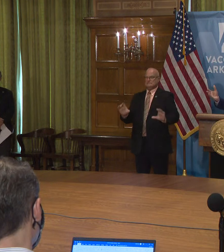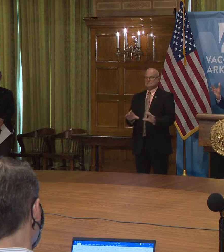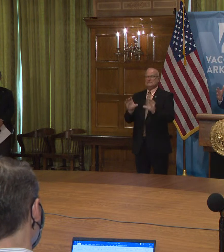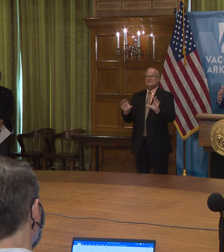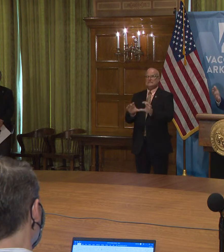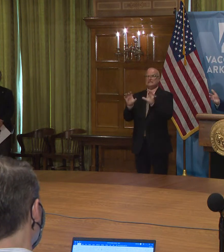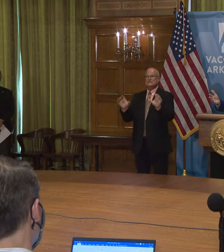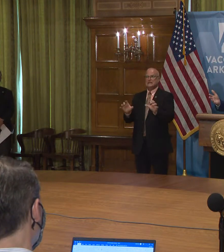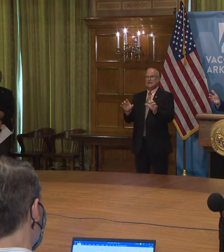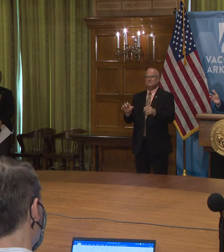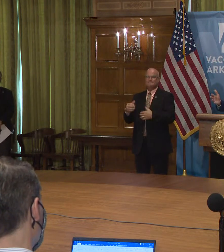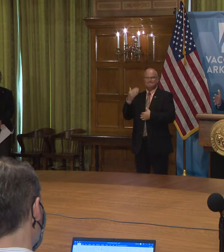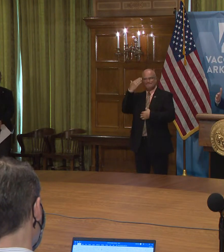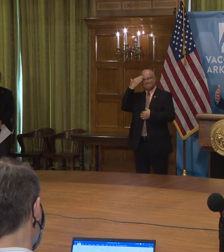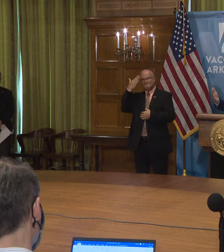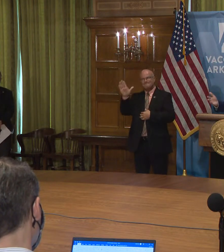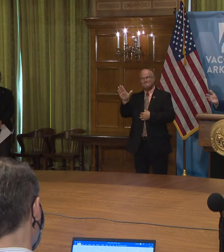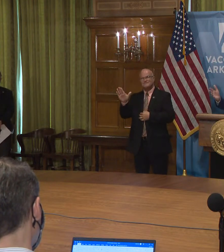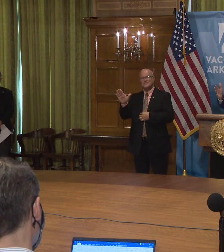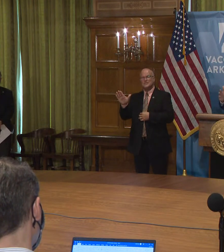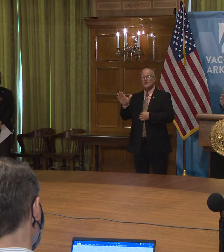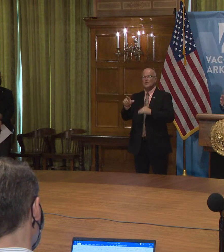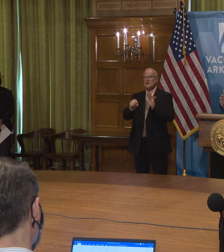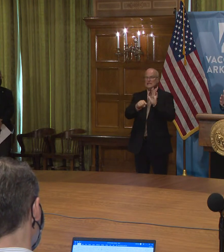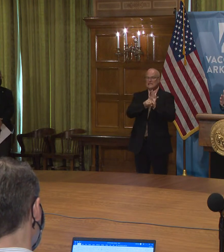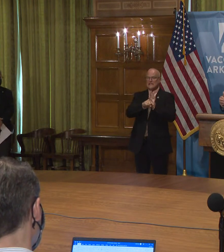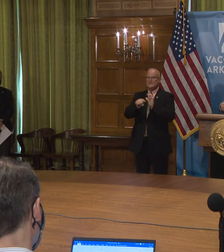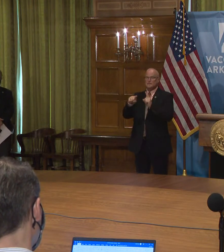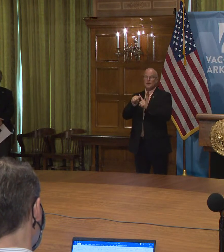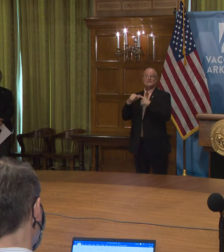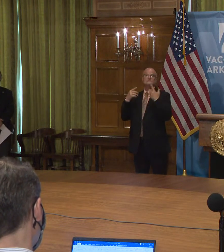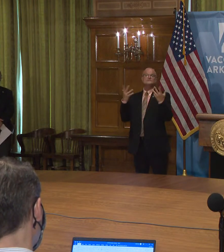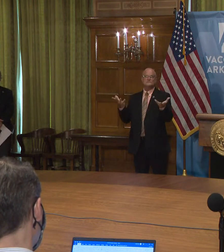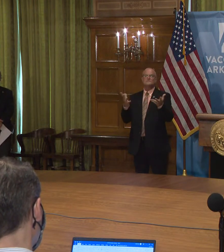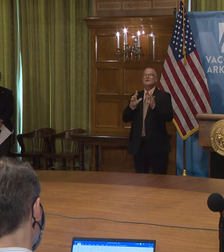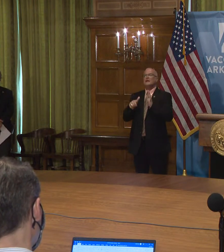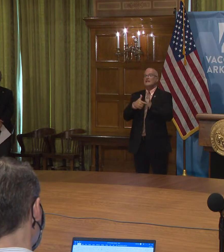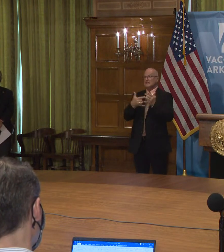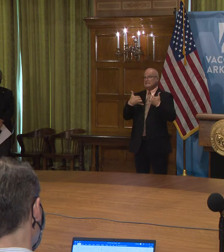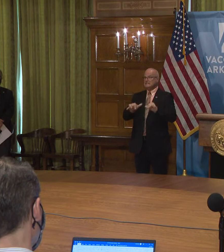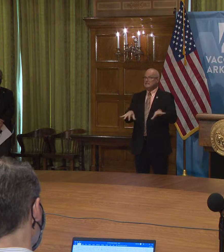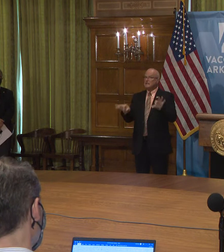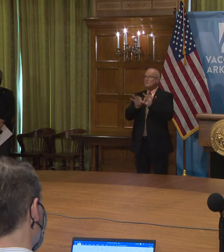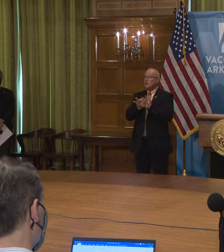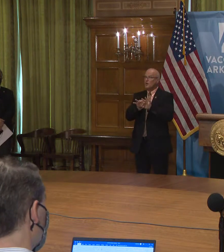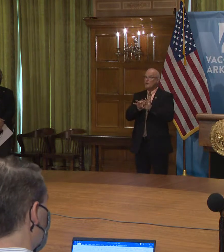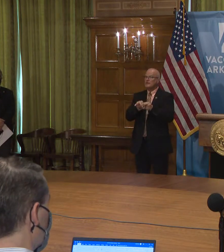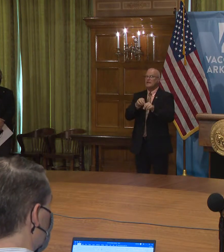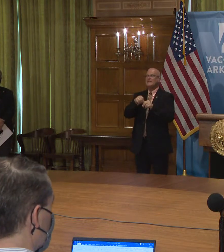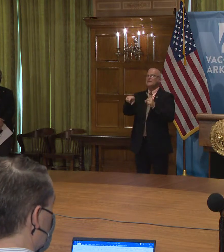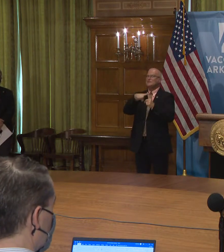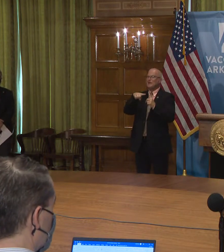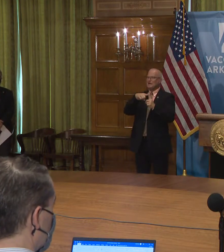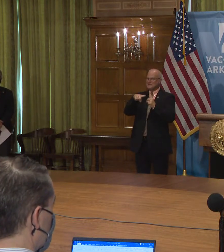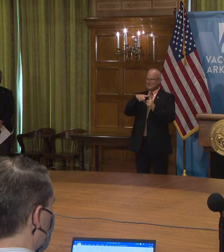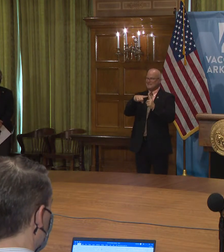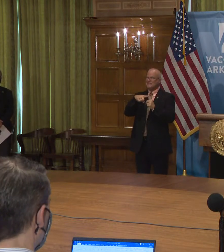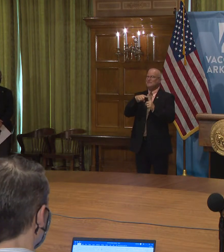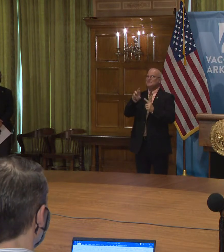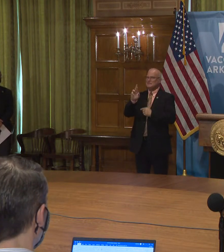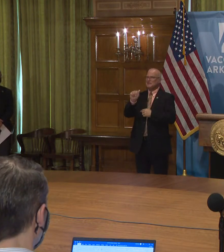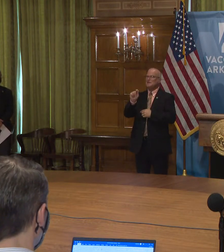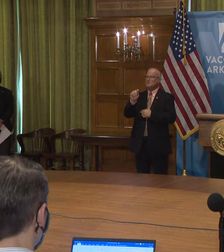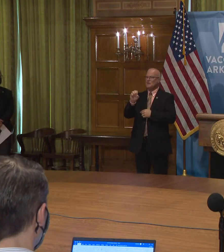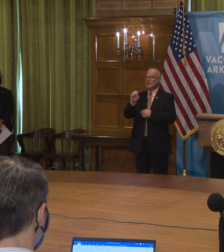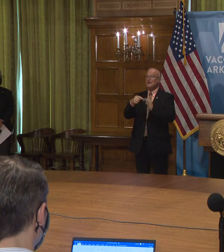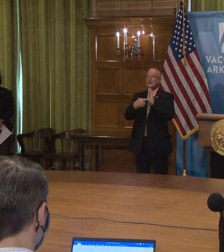done that we're not aware of, the negatives and the positives. This is still relevant, particularly in the positivity rate.